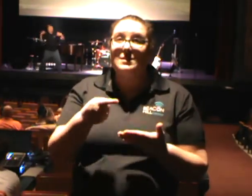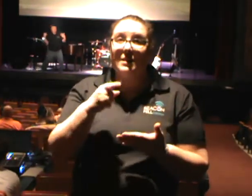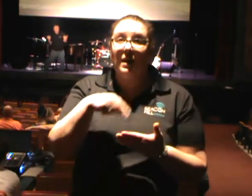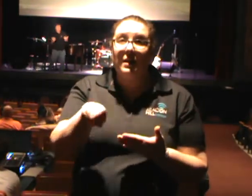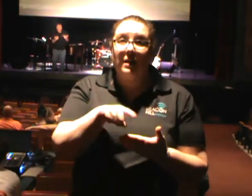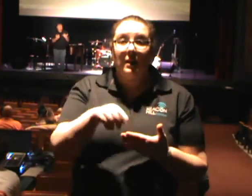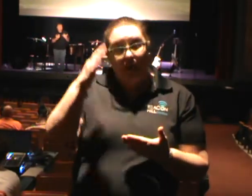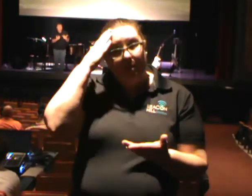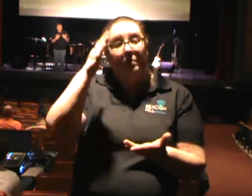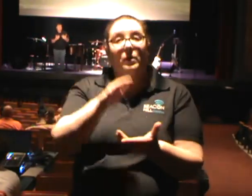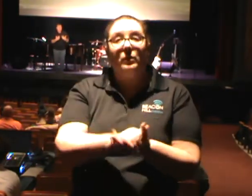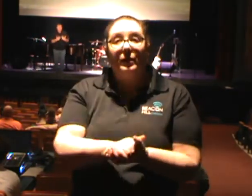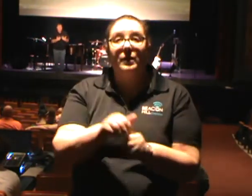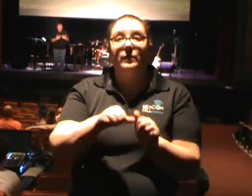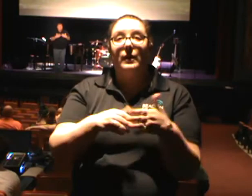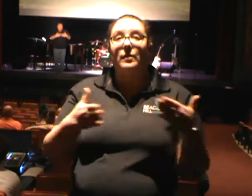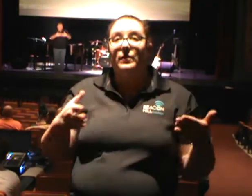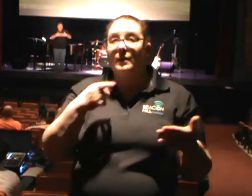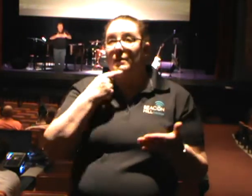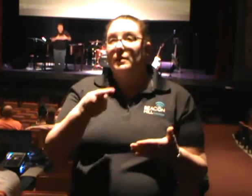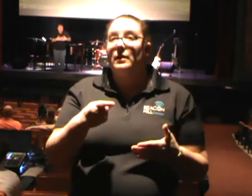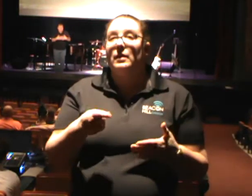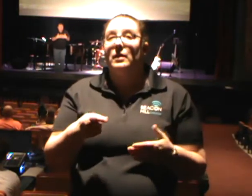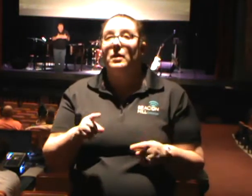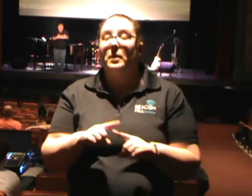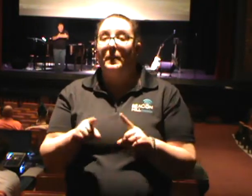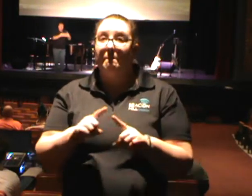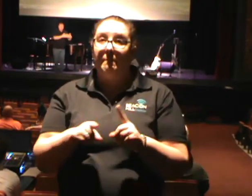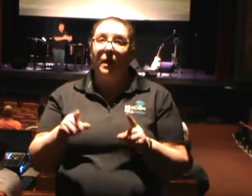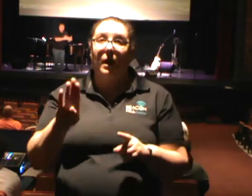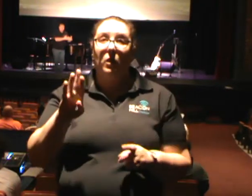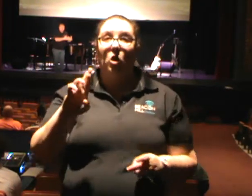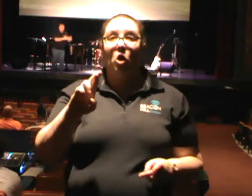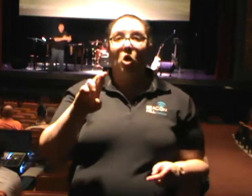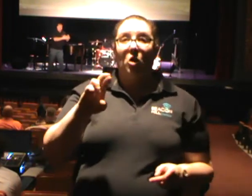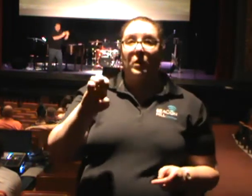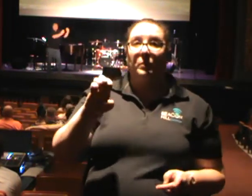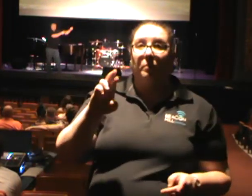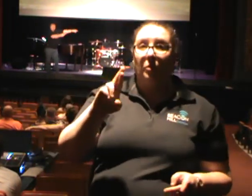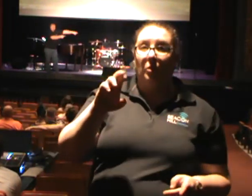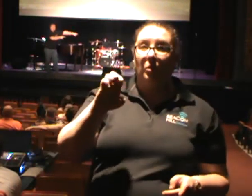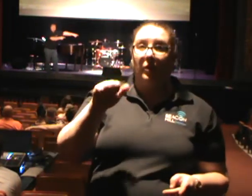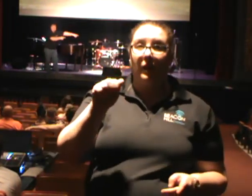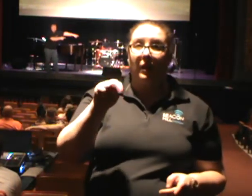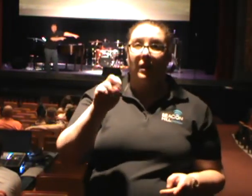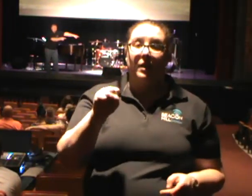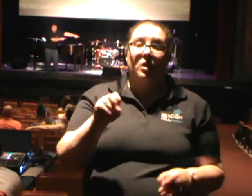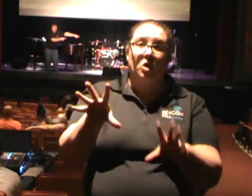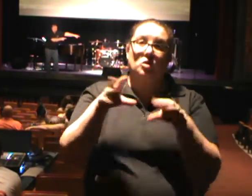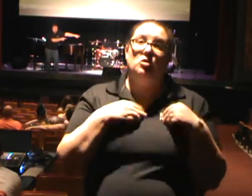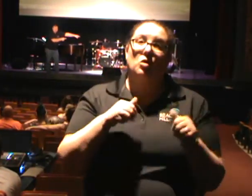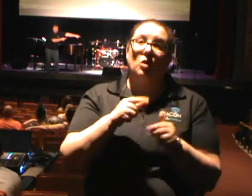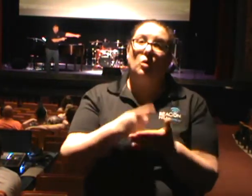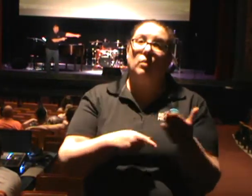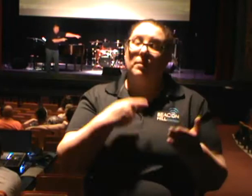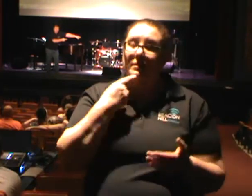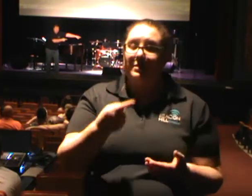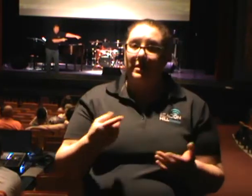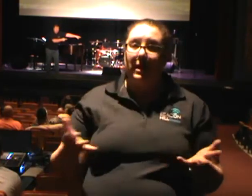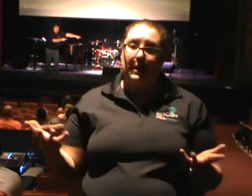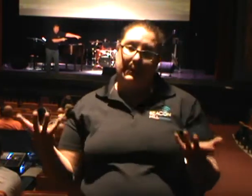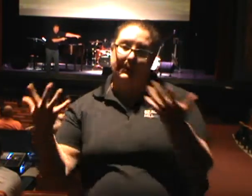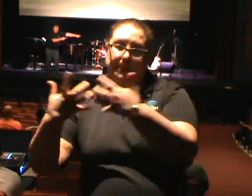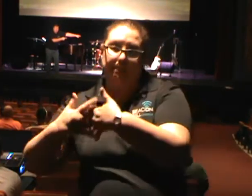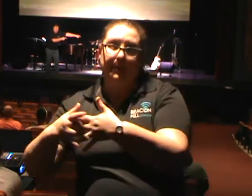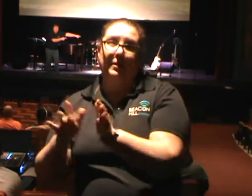they're going to believe everything that's said to them. Yet the Bereans took what was shared with them and matched it up against Scripture. That's why I want you to have your